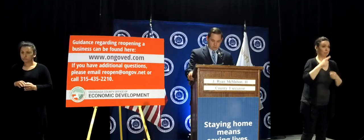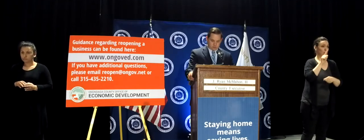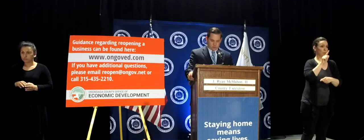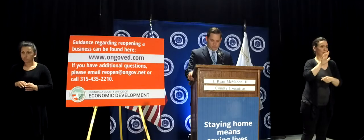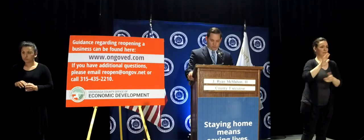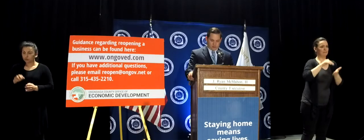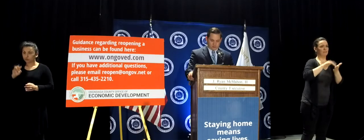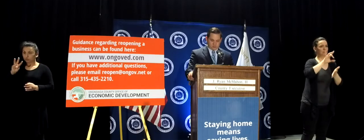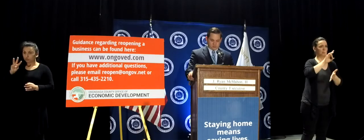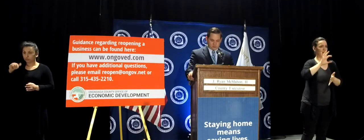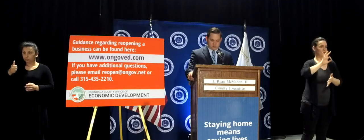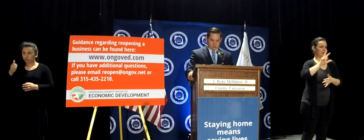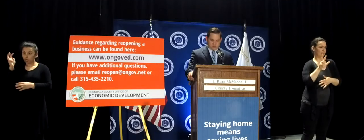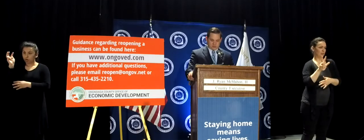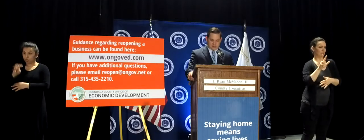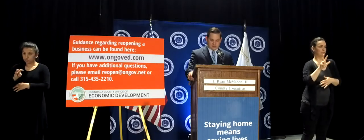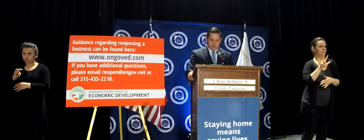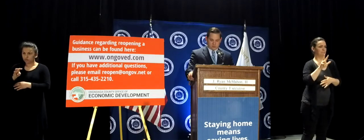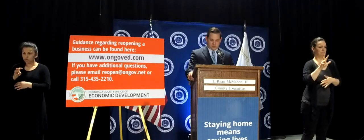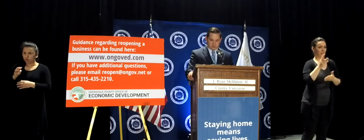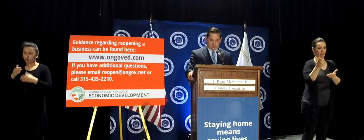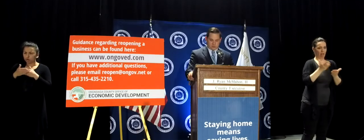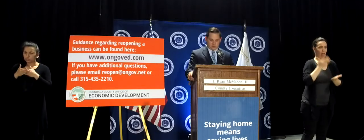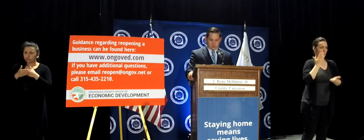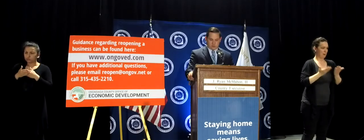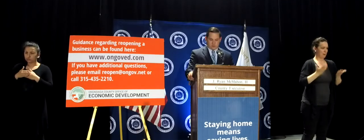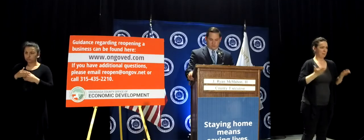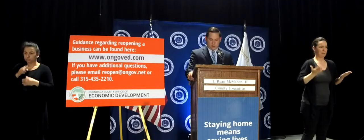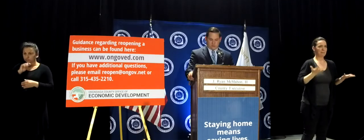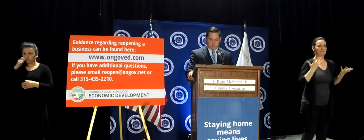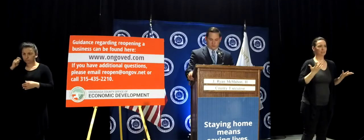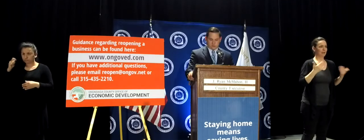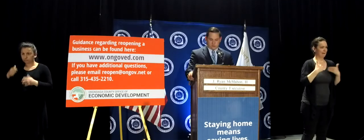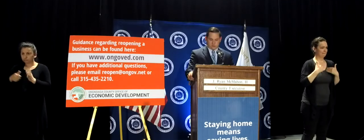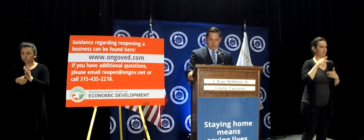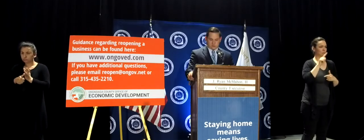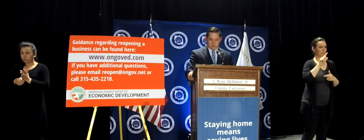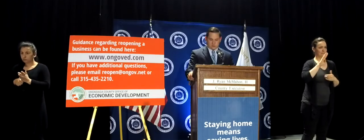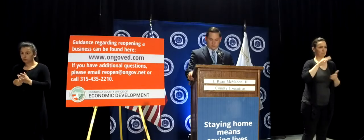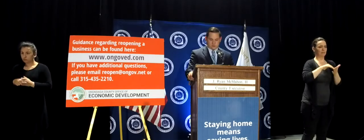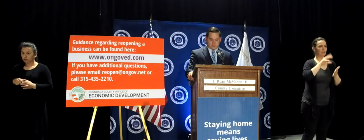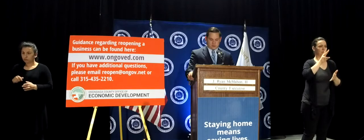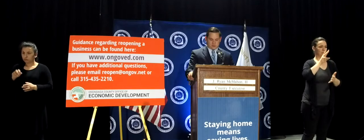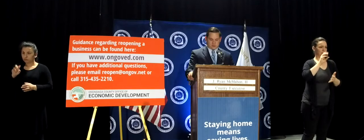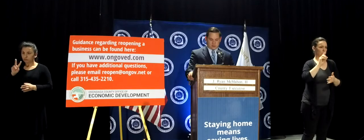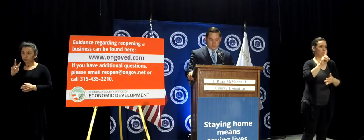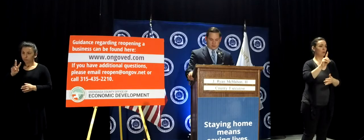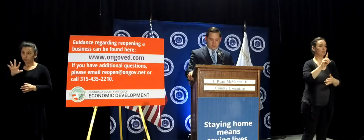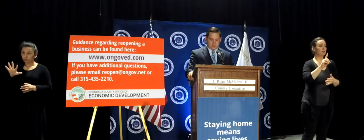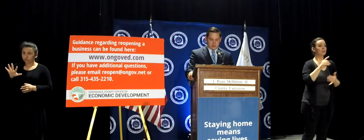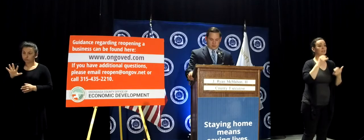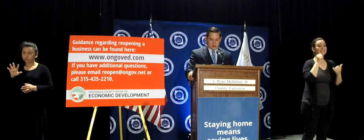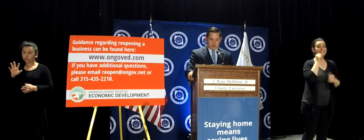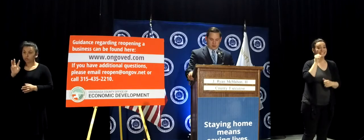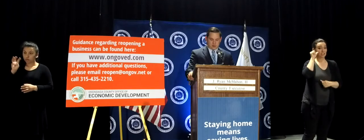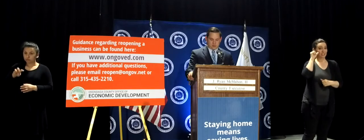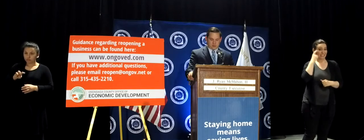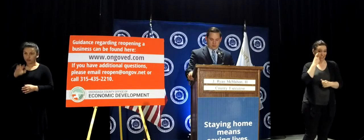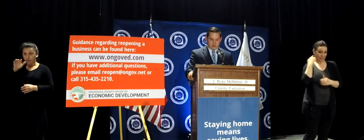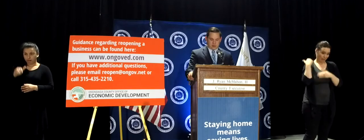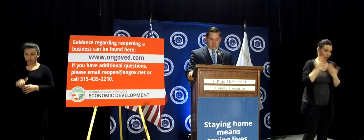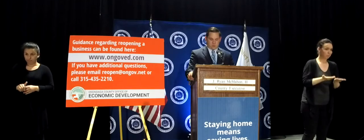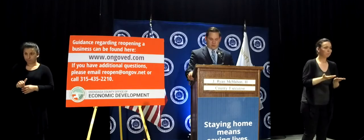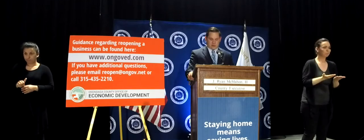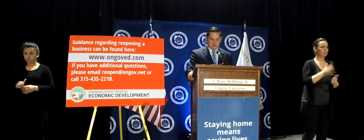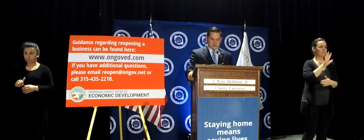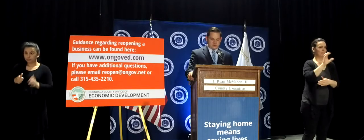done. 24,601 tests have been returned. 502 tests returned since yesterday.